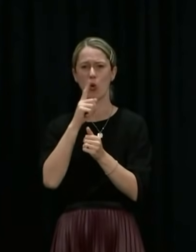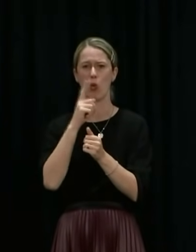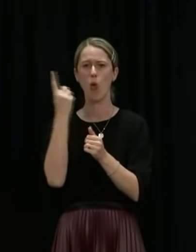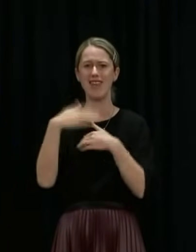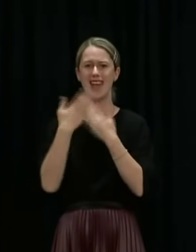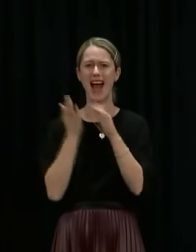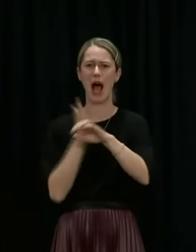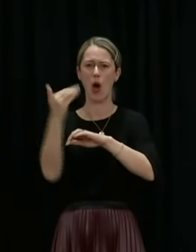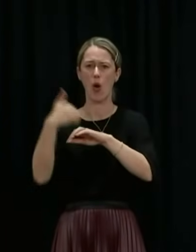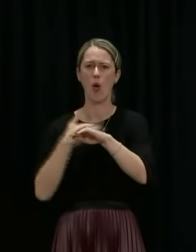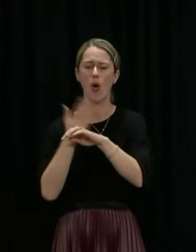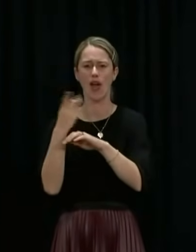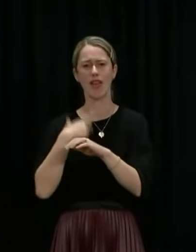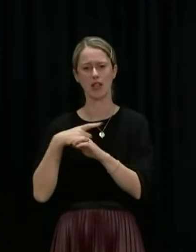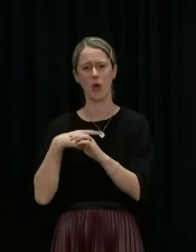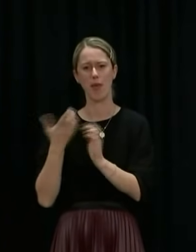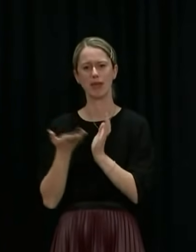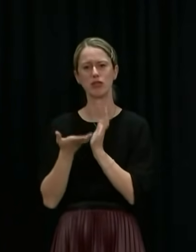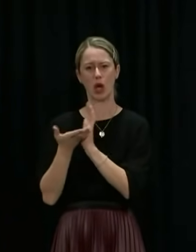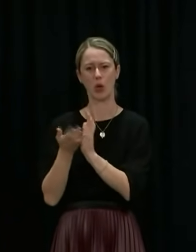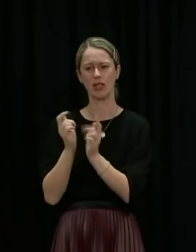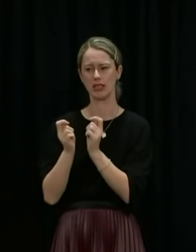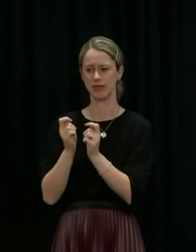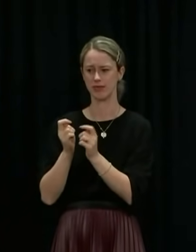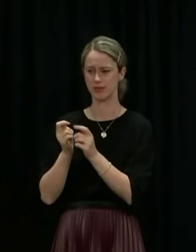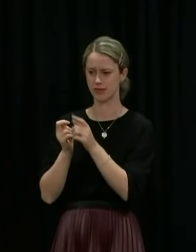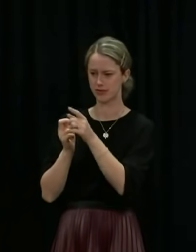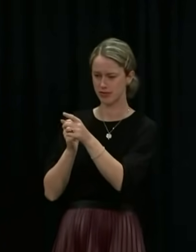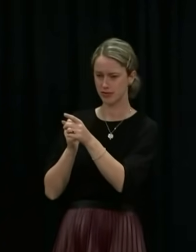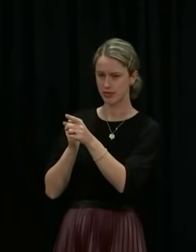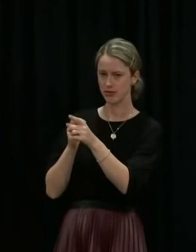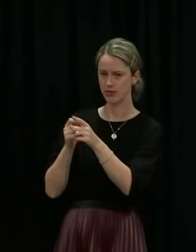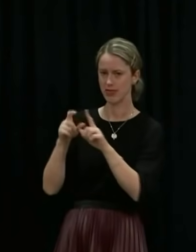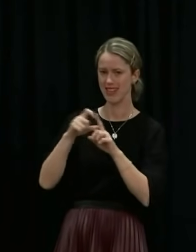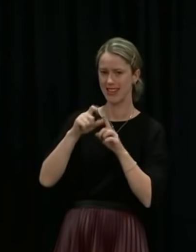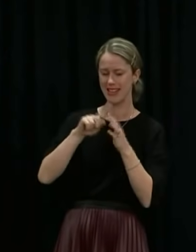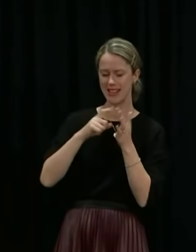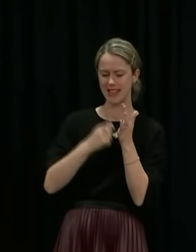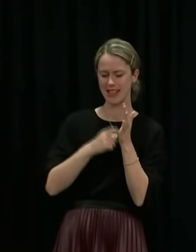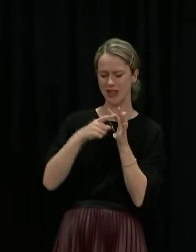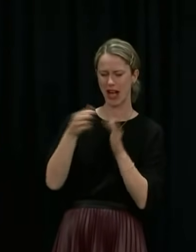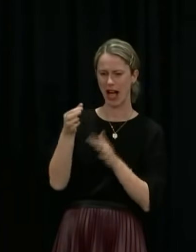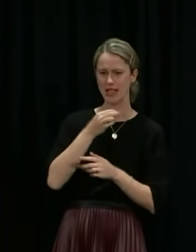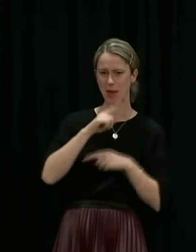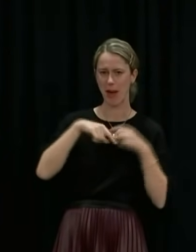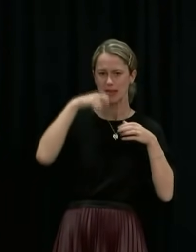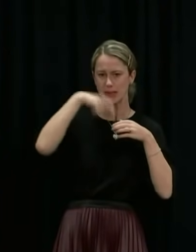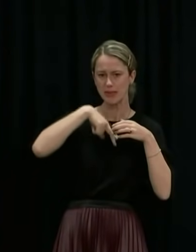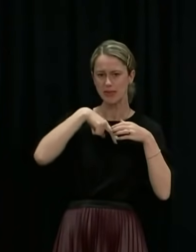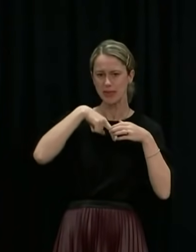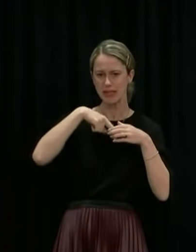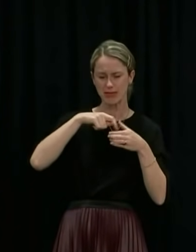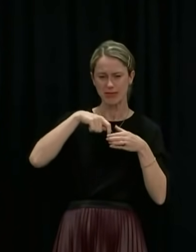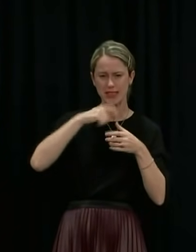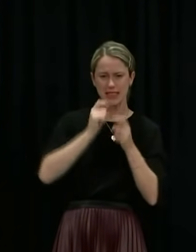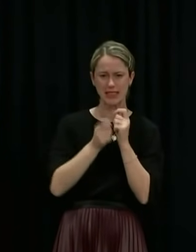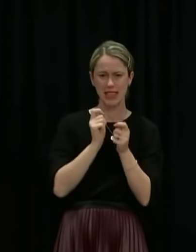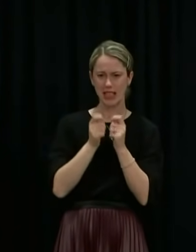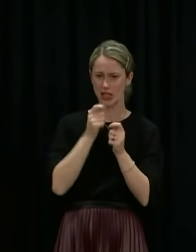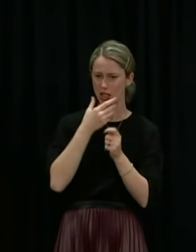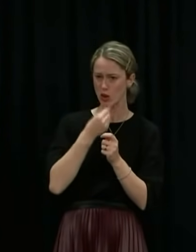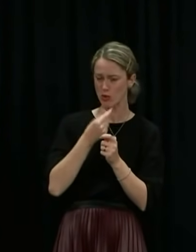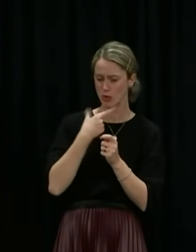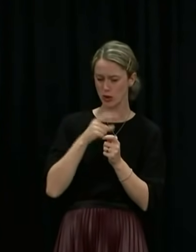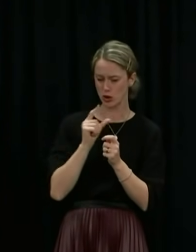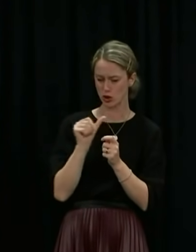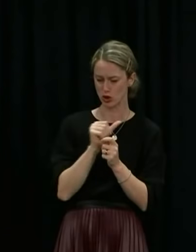day. Jason. Can I just follow up? Yeah. Is saliva testing being used at all those boundary crossings? Because that can be